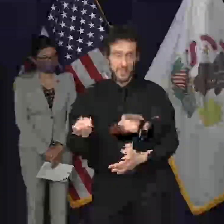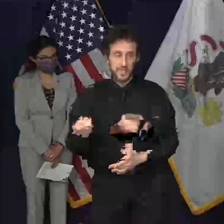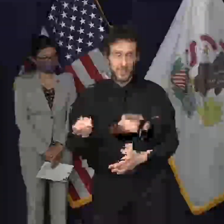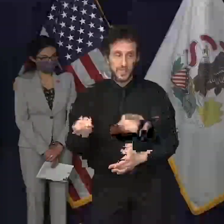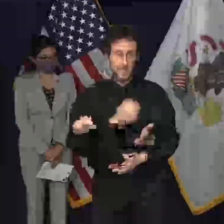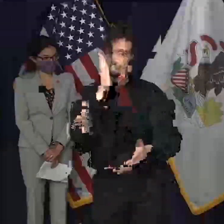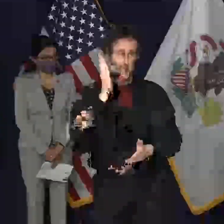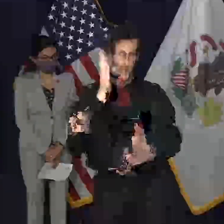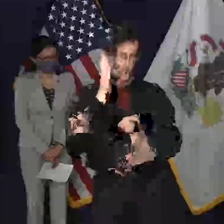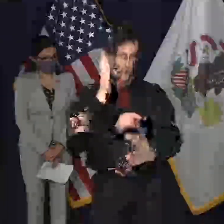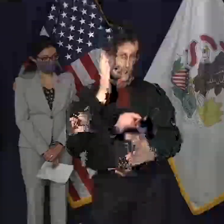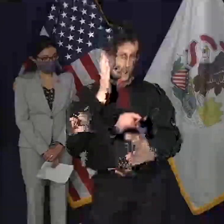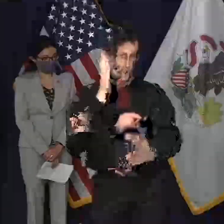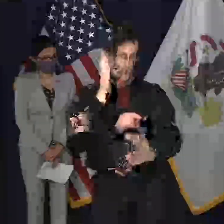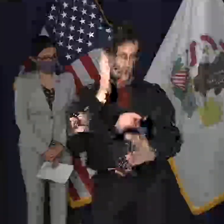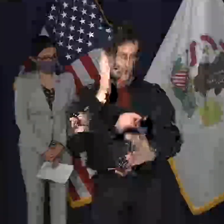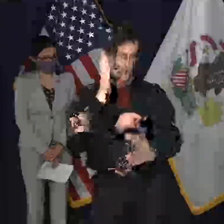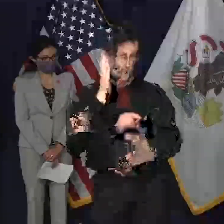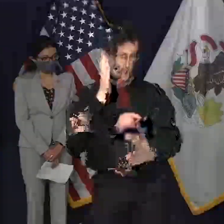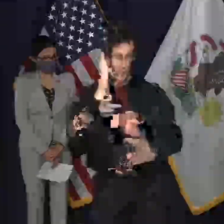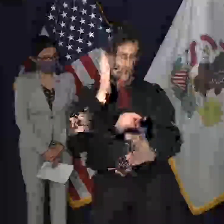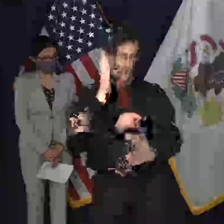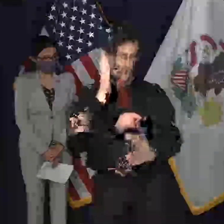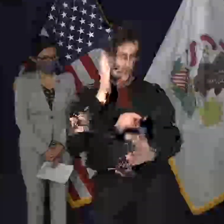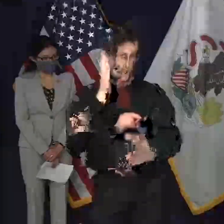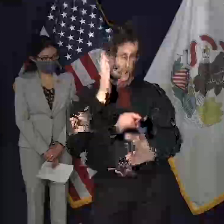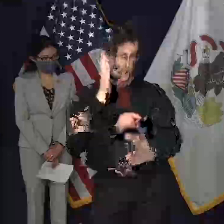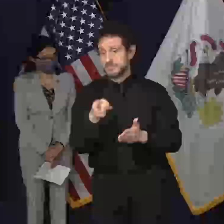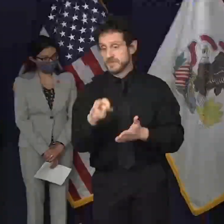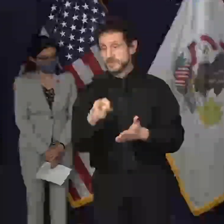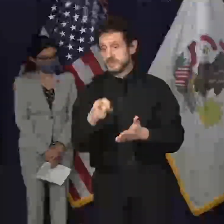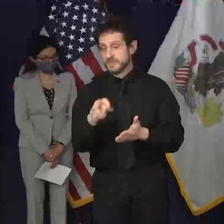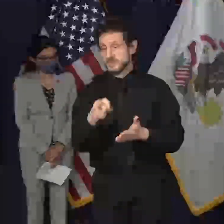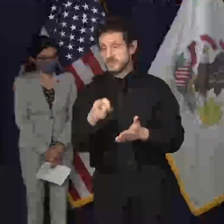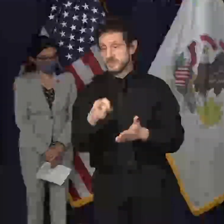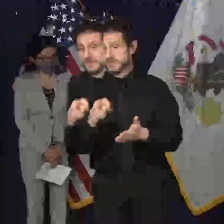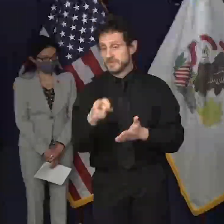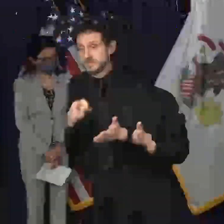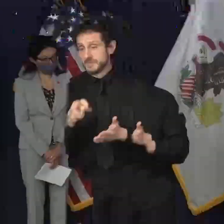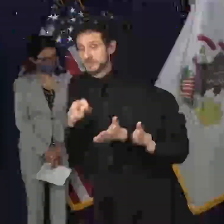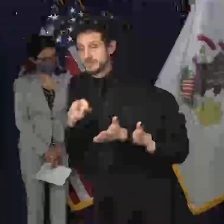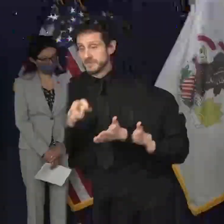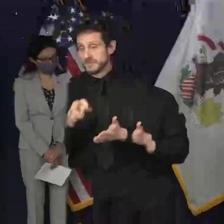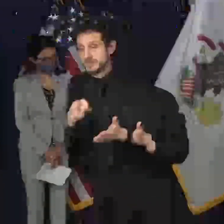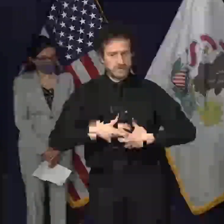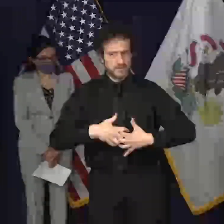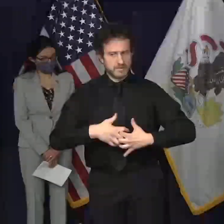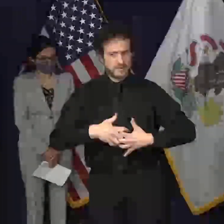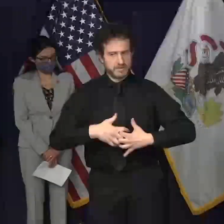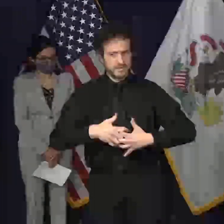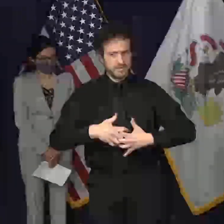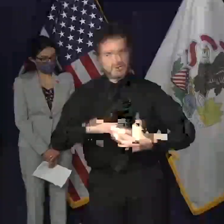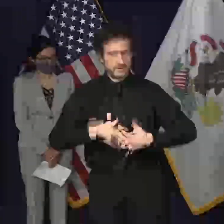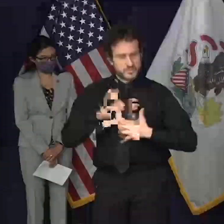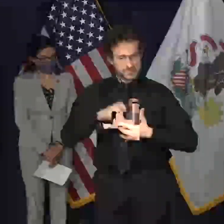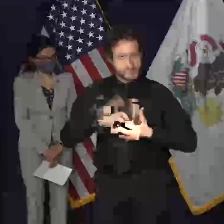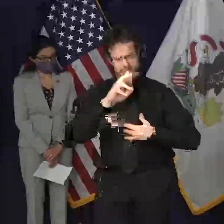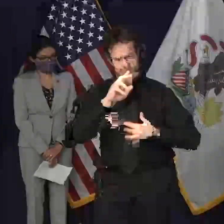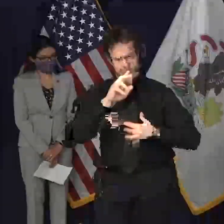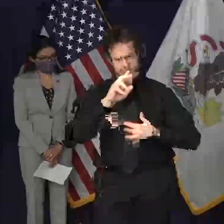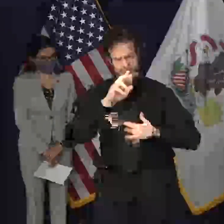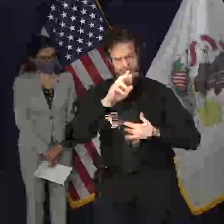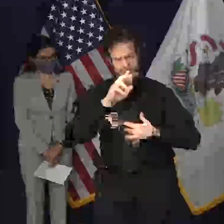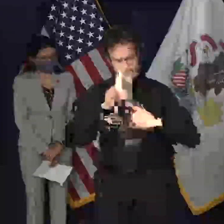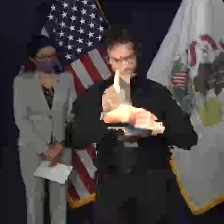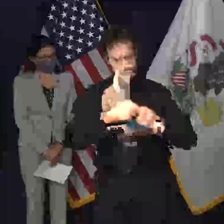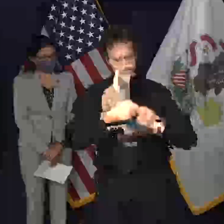need a ventilator. And so that's part of why, you know, we have to include those, because you're talking about the availability of healthcare when people get